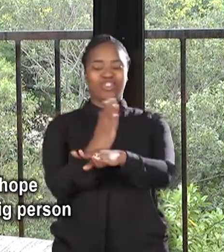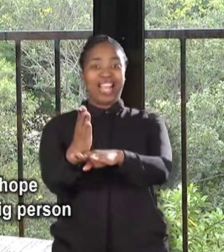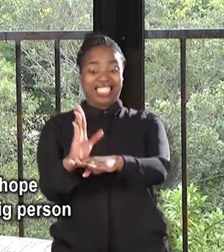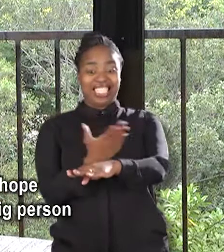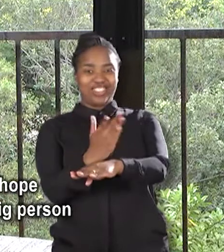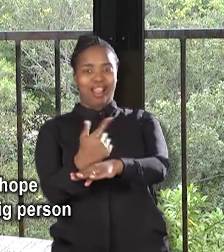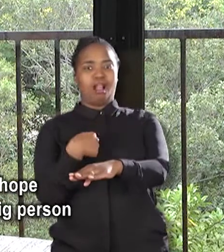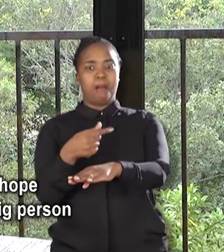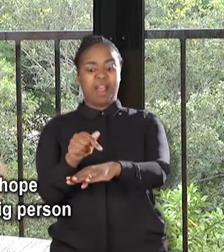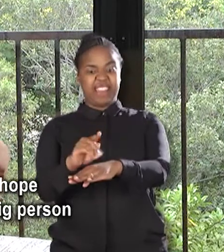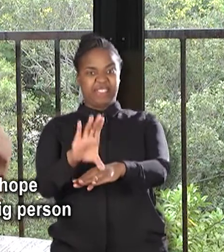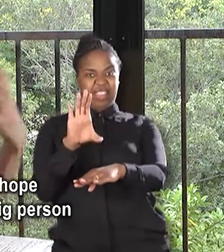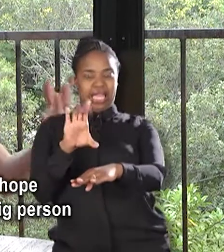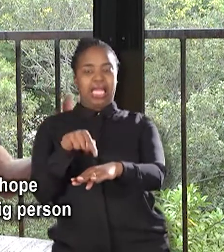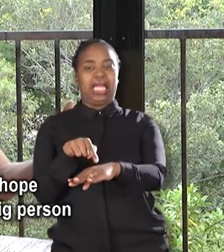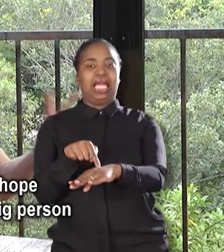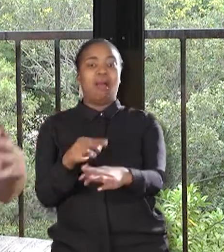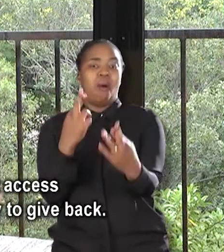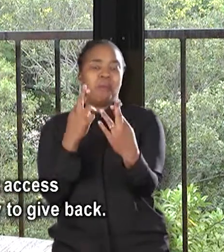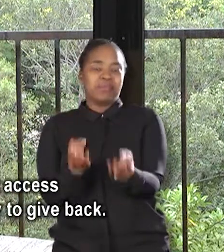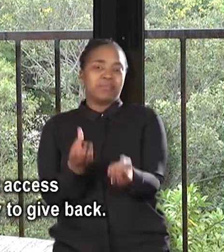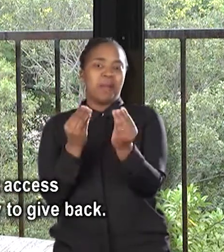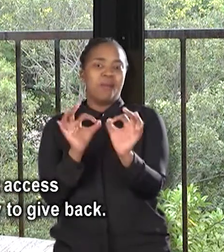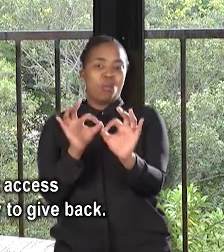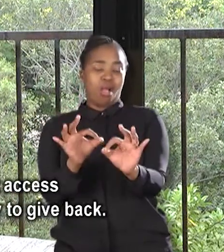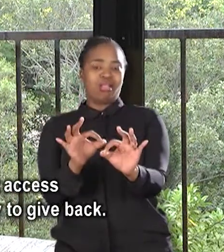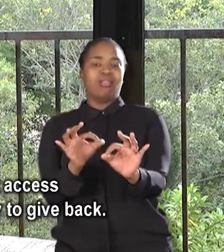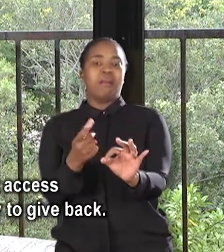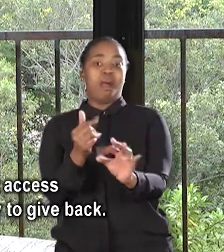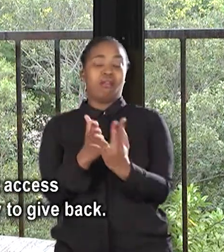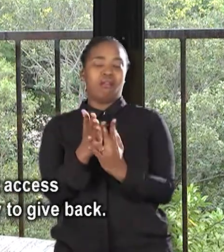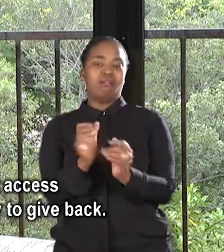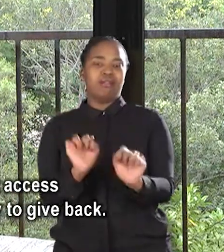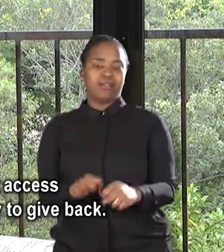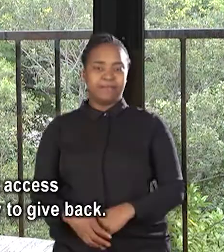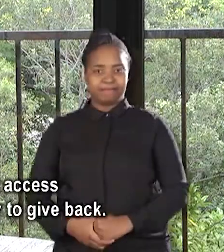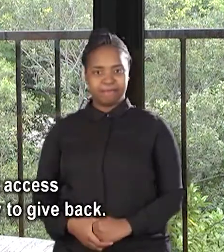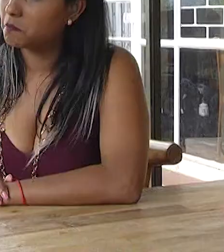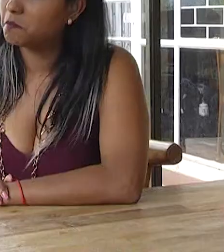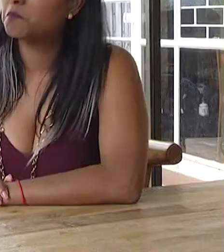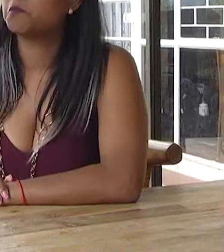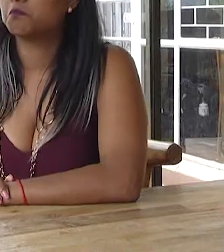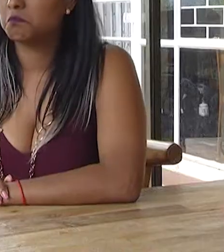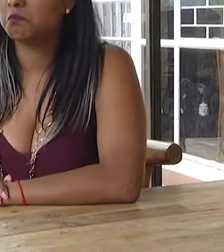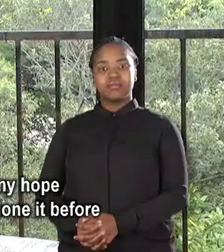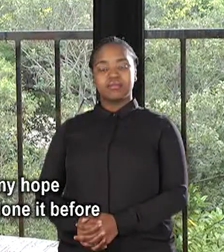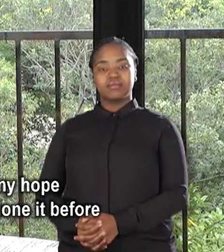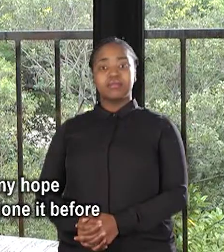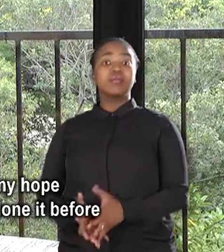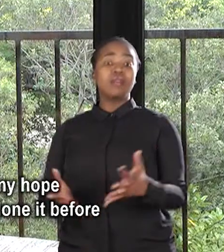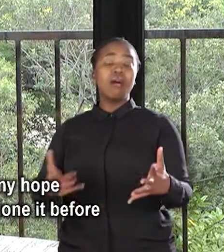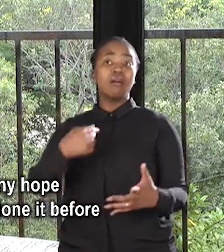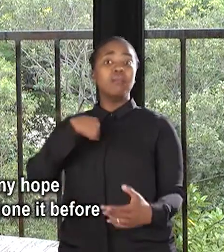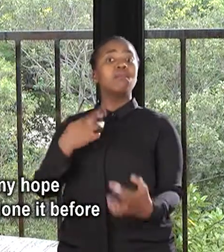shark. So you hope you're going to find a big person who's got access to a lot of money to give back. So that was my